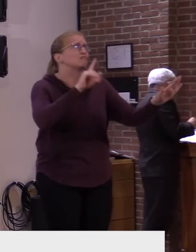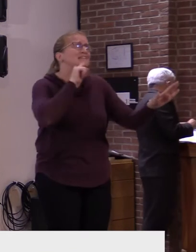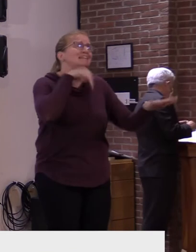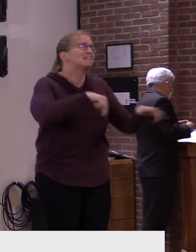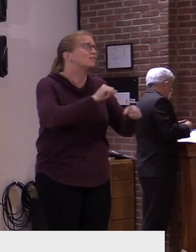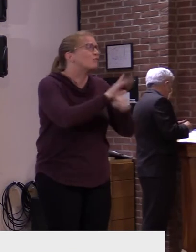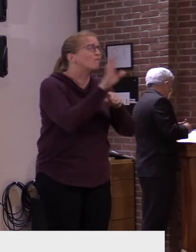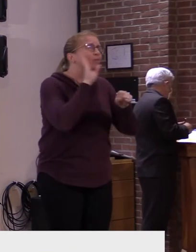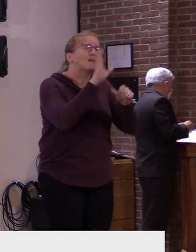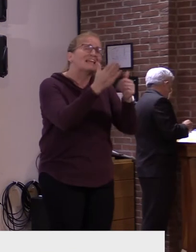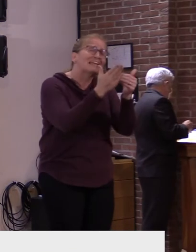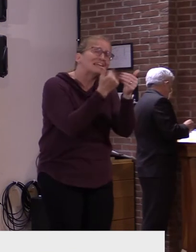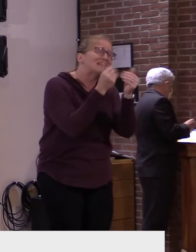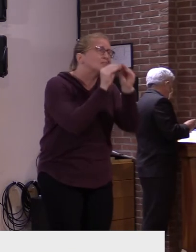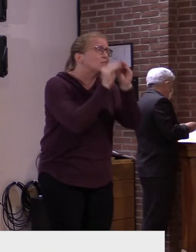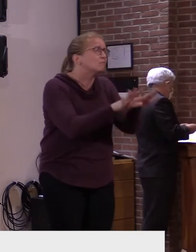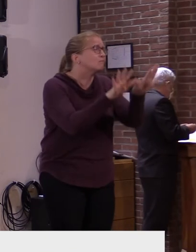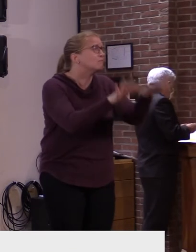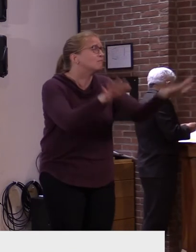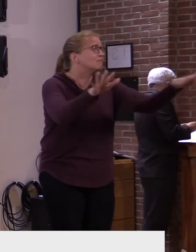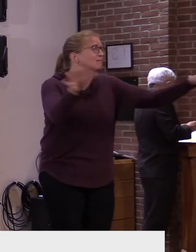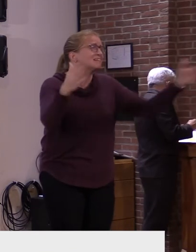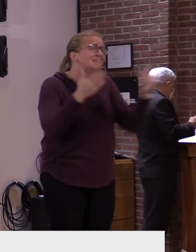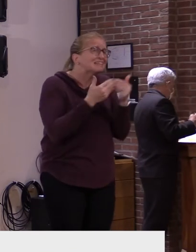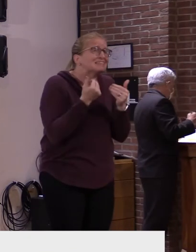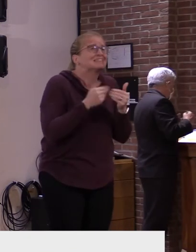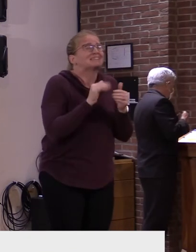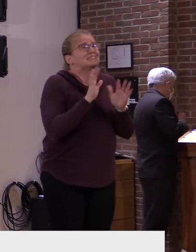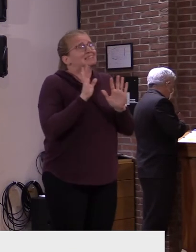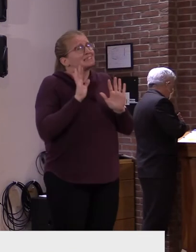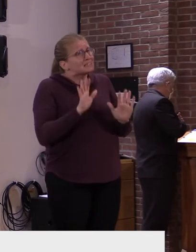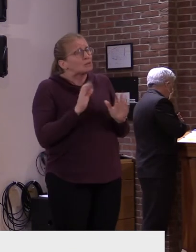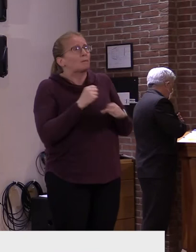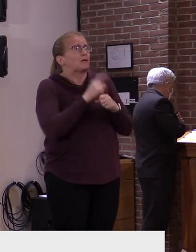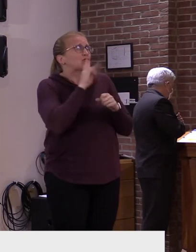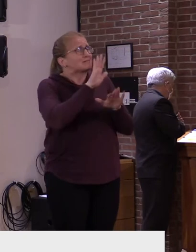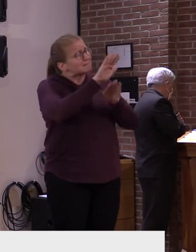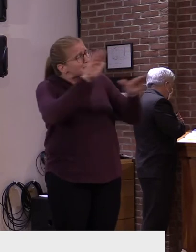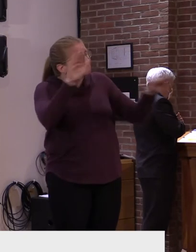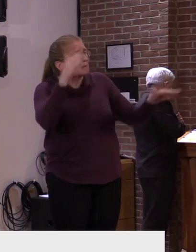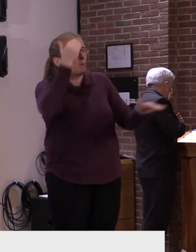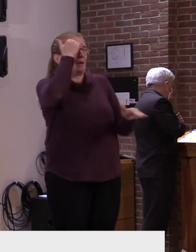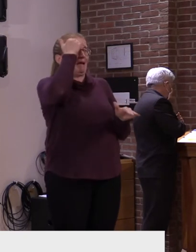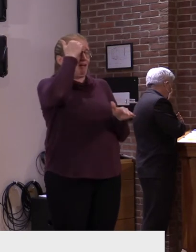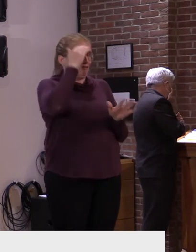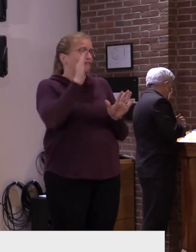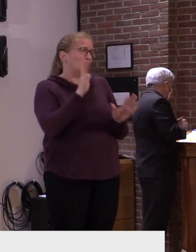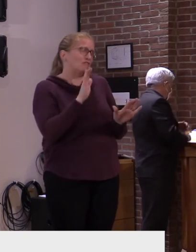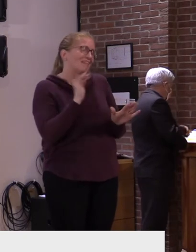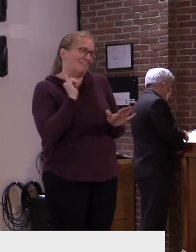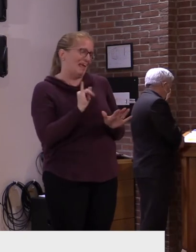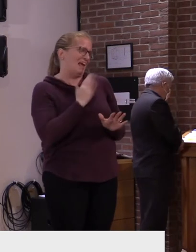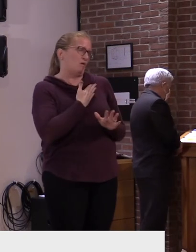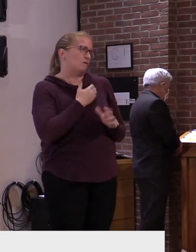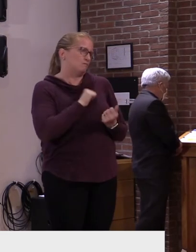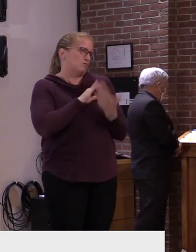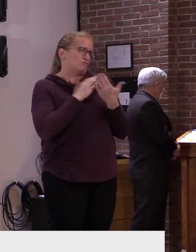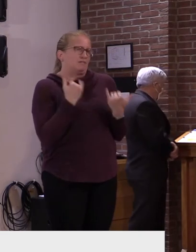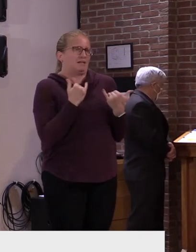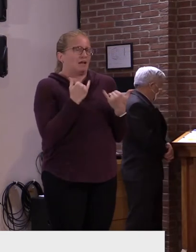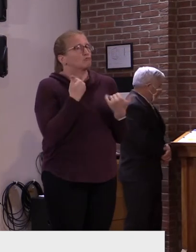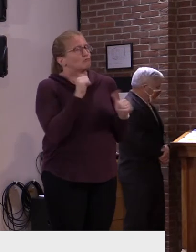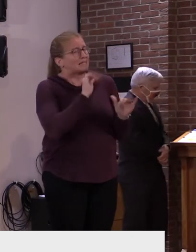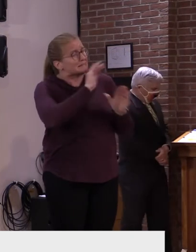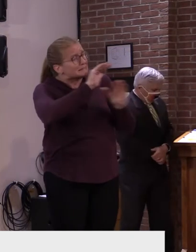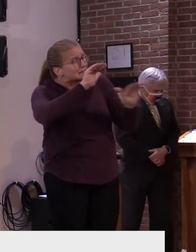family members and friends and so forth so that's what we're trying to do at this point um again we're not